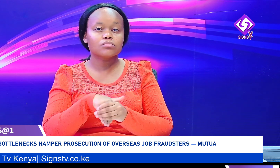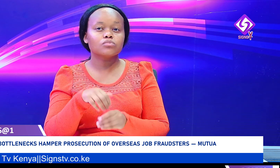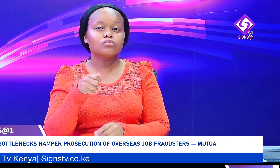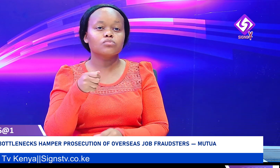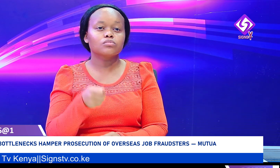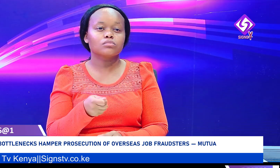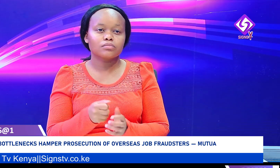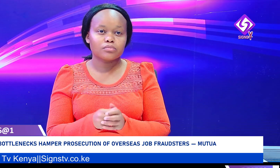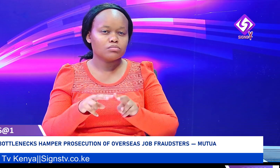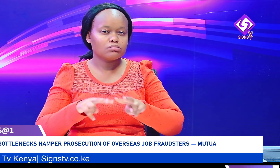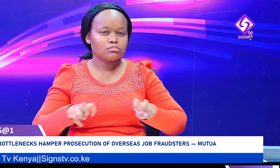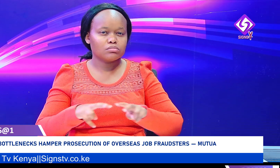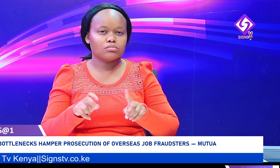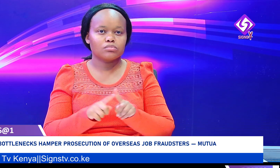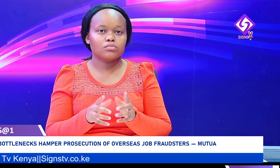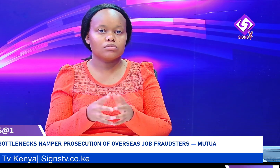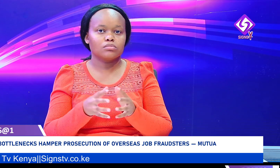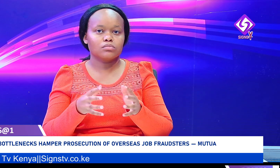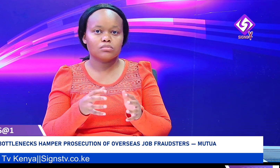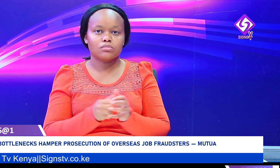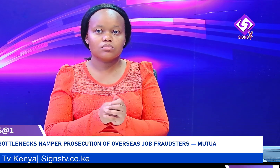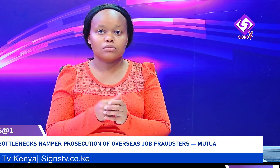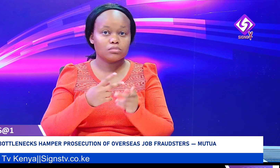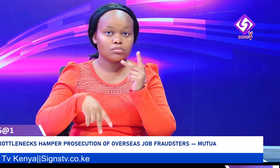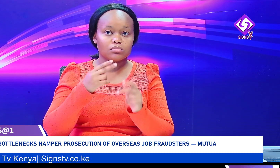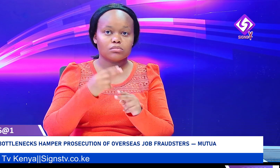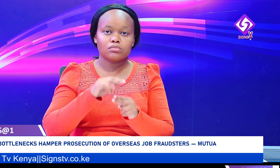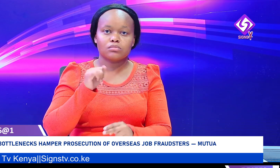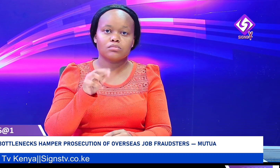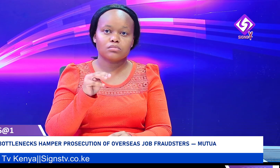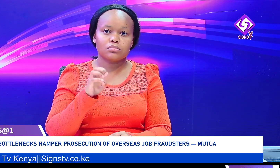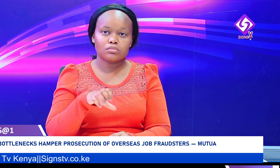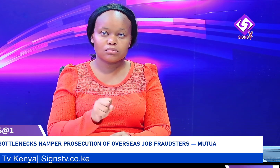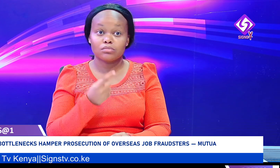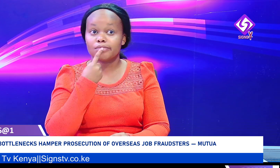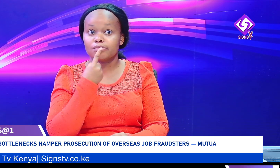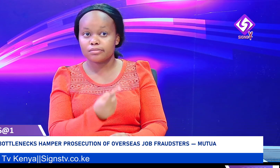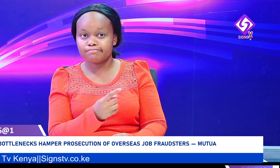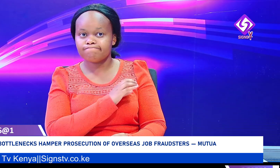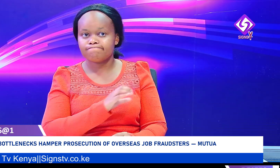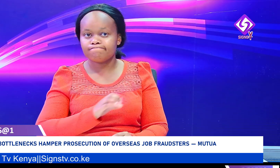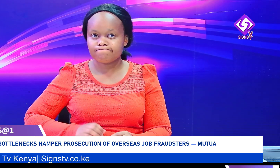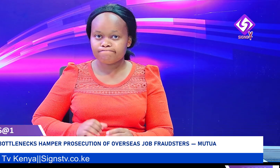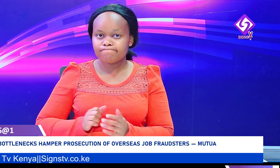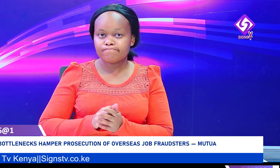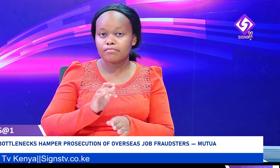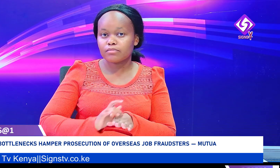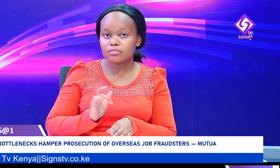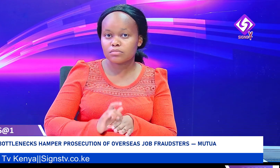at regulating and countering hate speech, NCIC Director in charge of investigations and legal